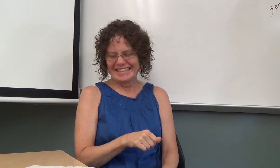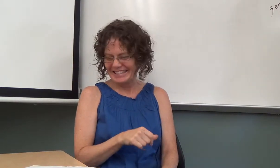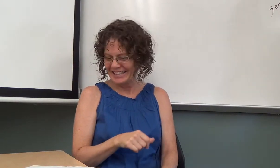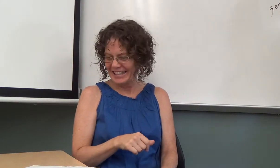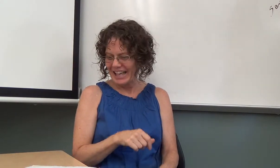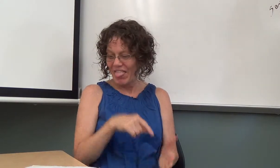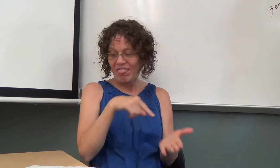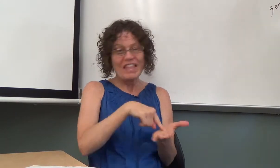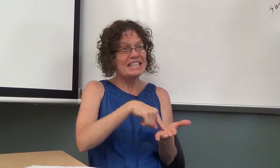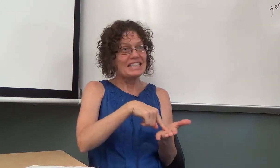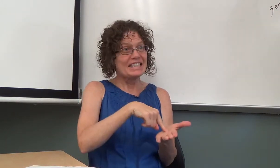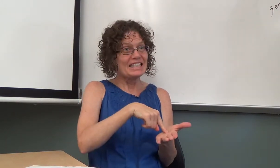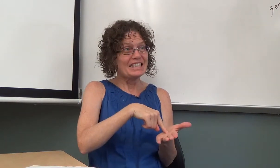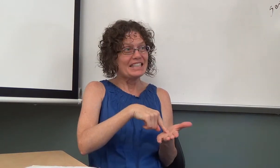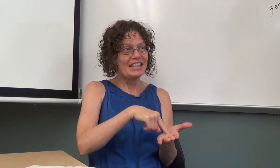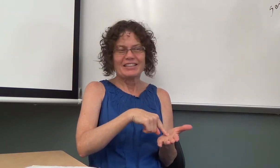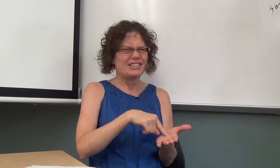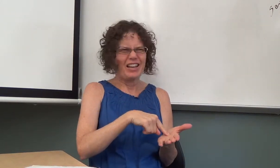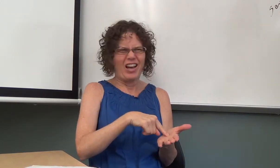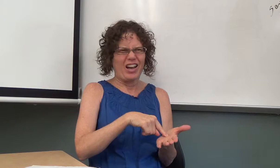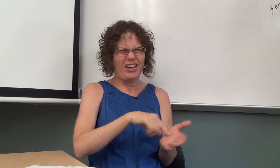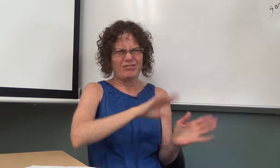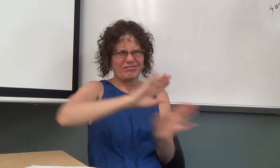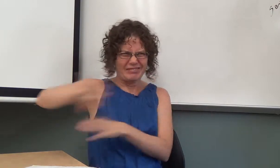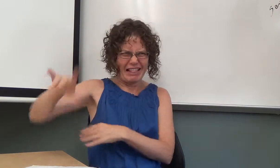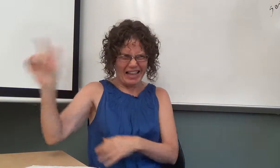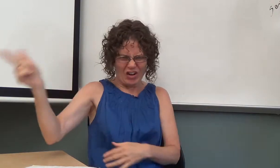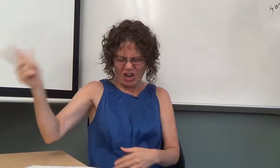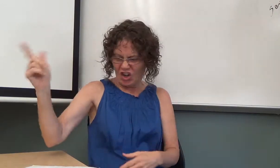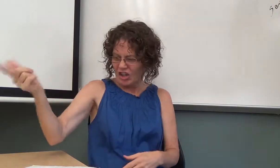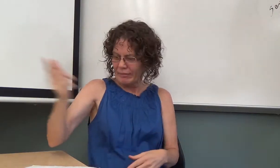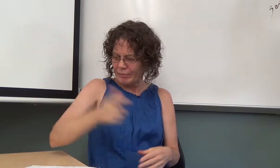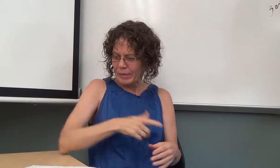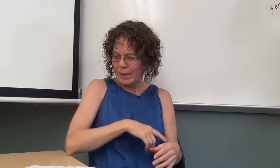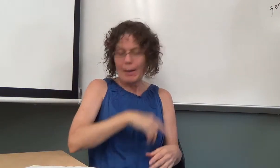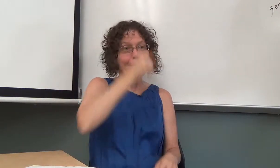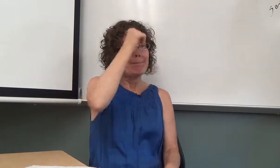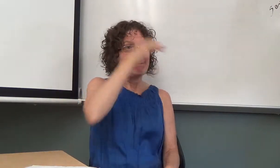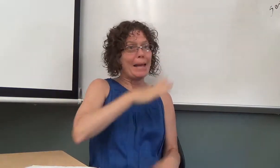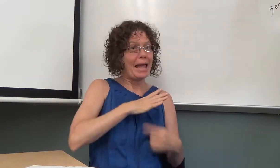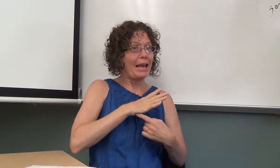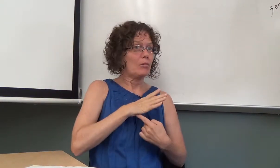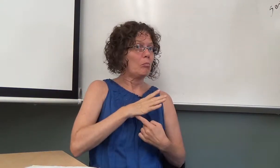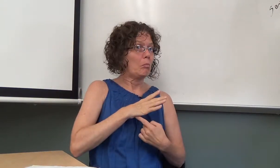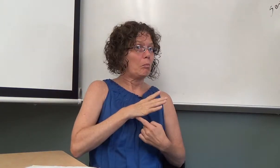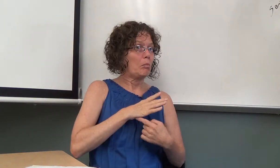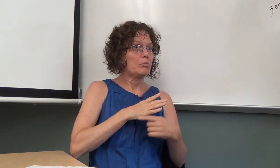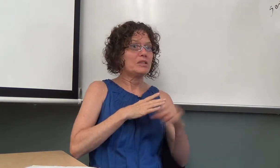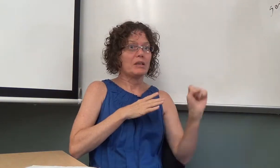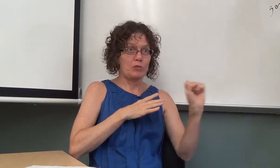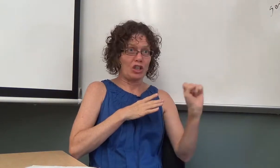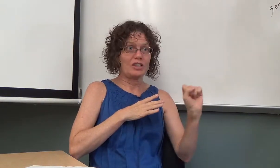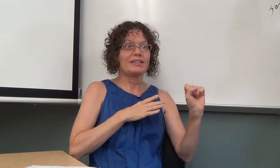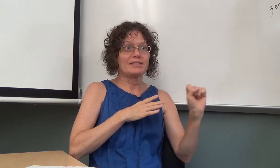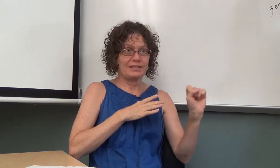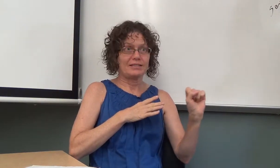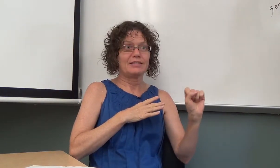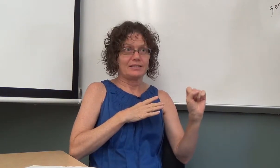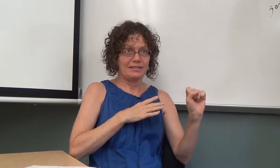This? This is no. No. This. Man. What about man? Subject. Absolutely.